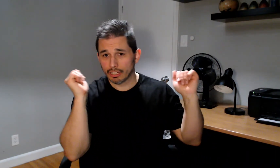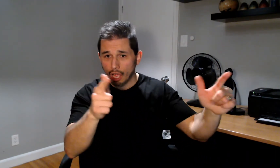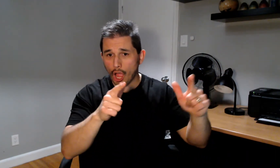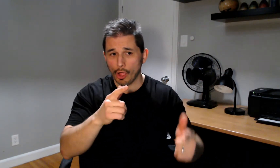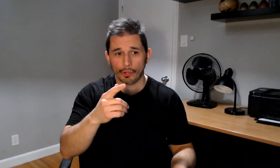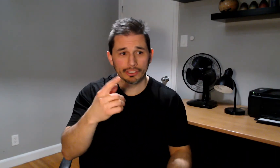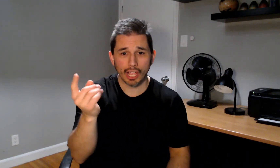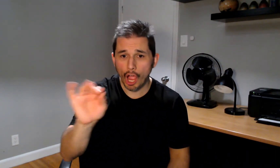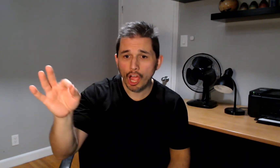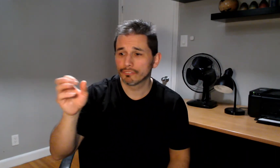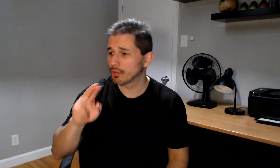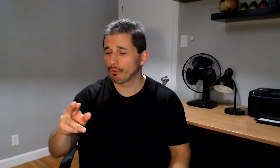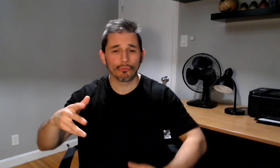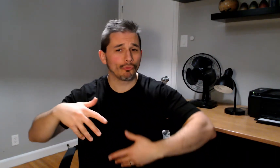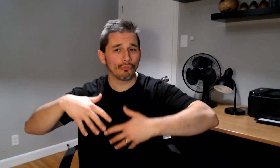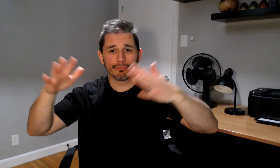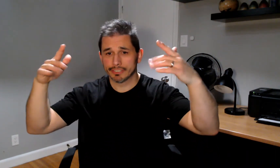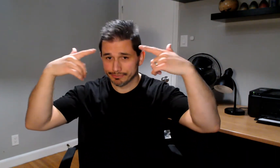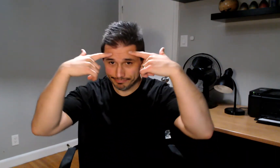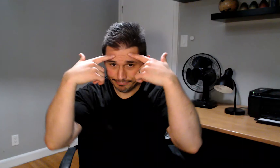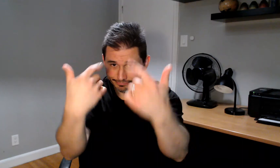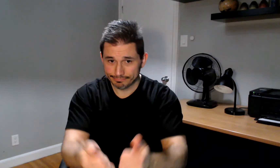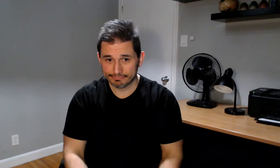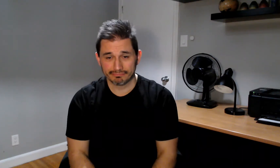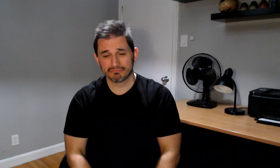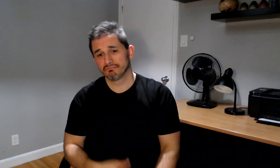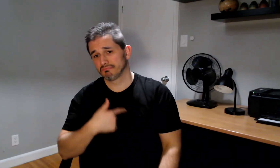light in your home on or off or whatever you'd like.